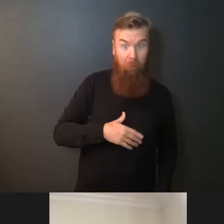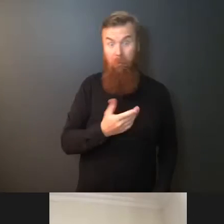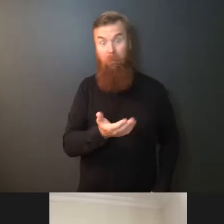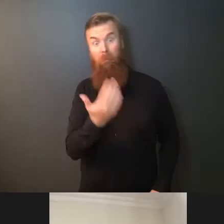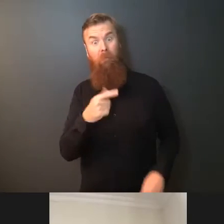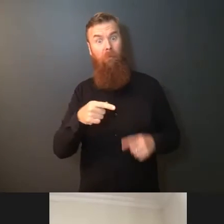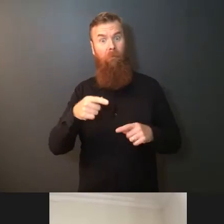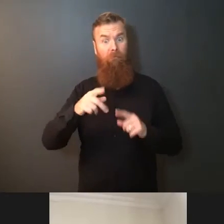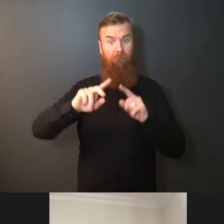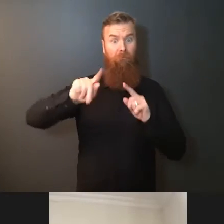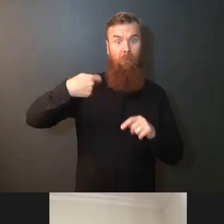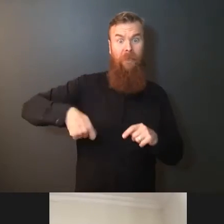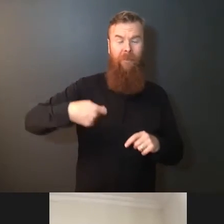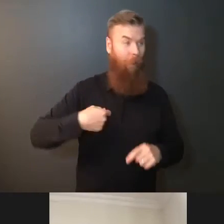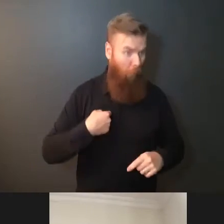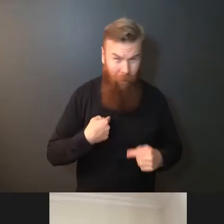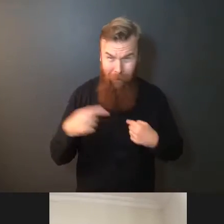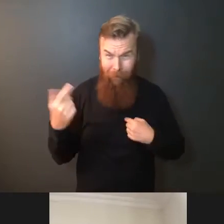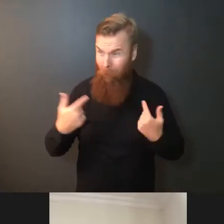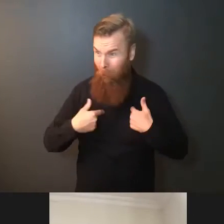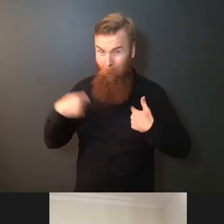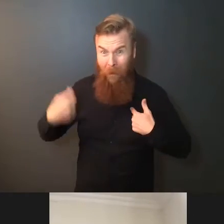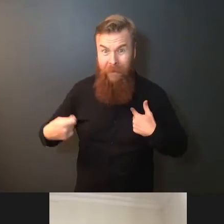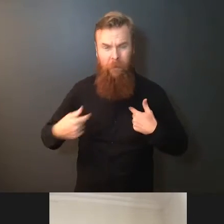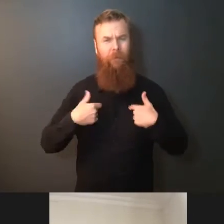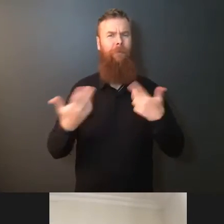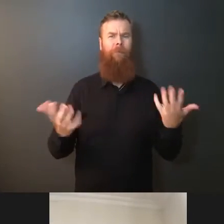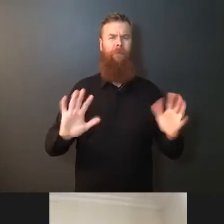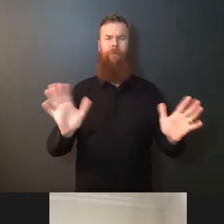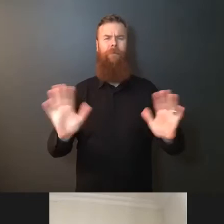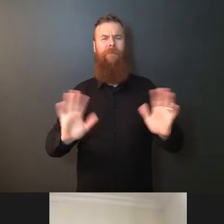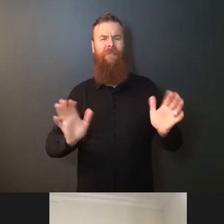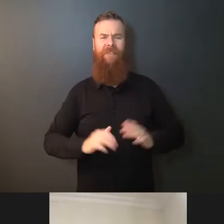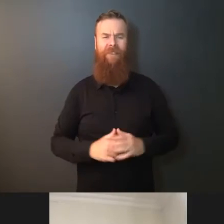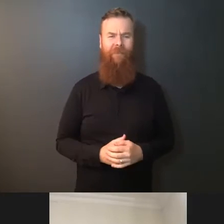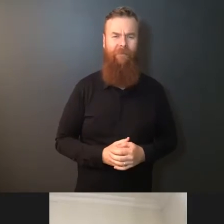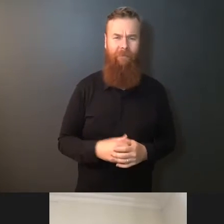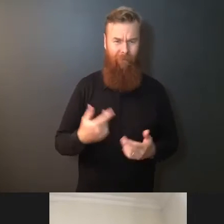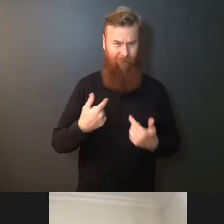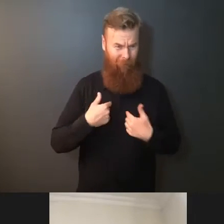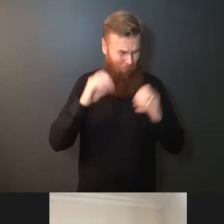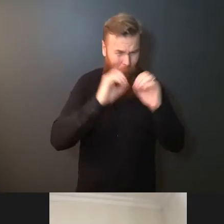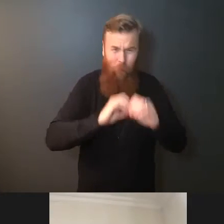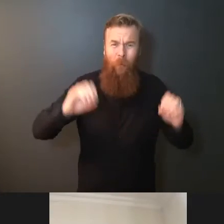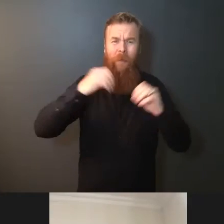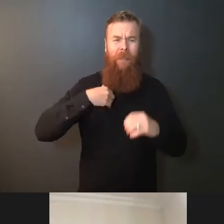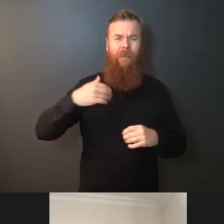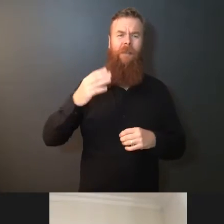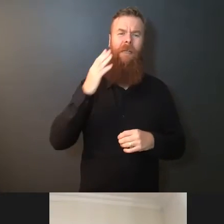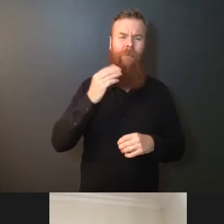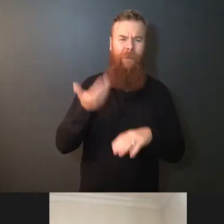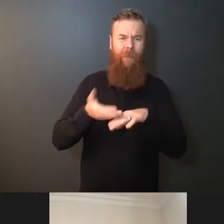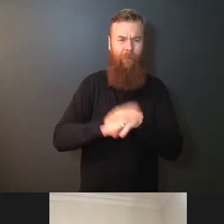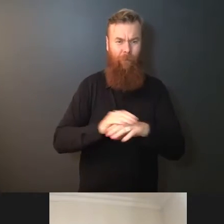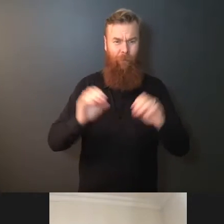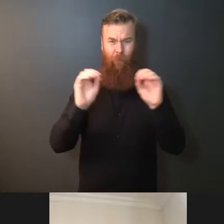what? Because I was literally the most inexperienced person in the entire OPD. And he was